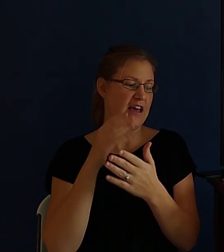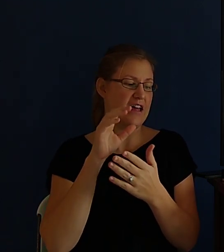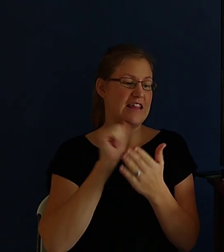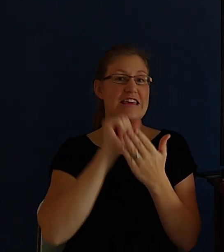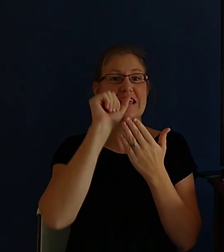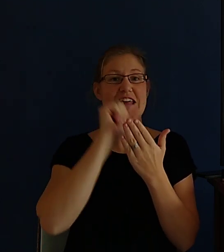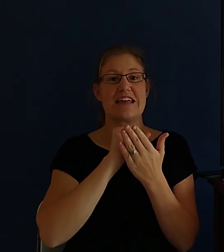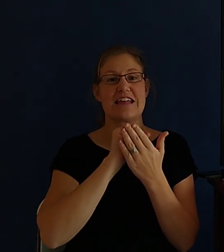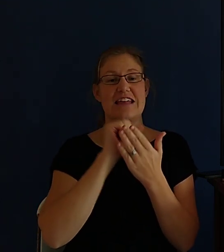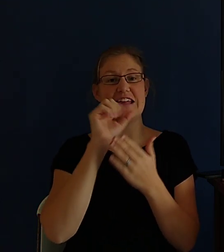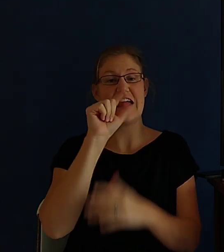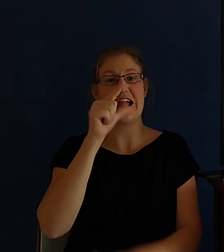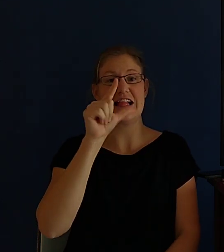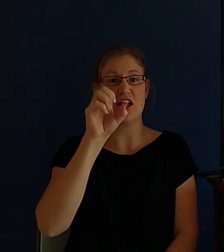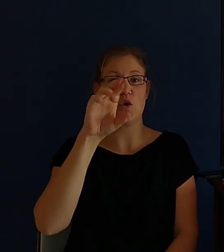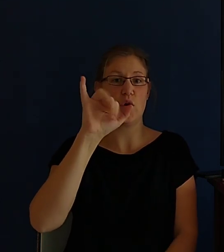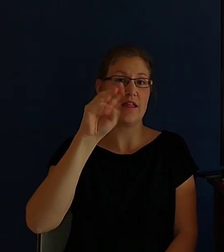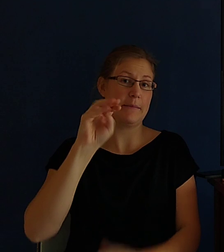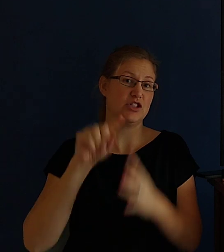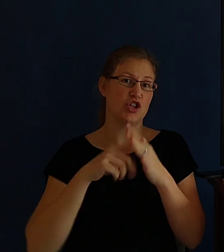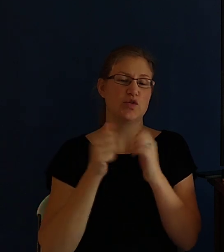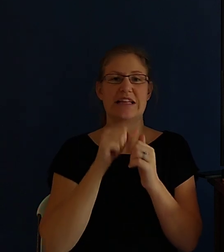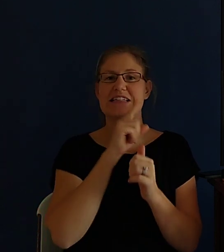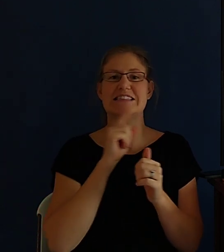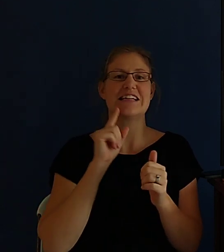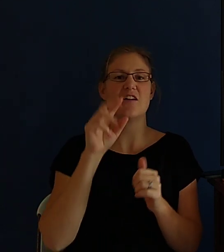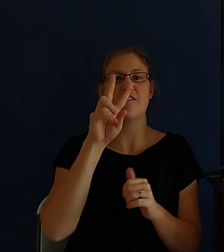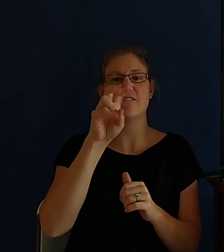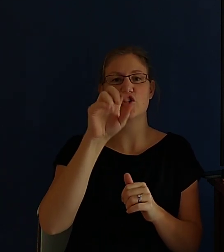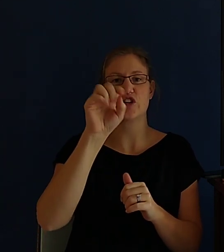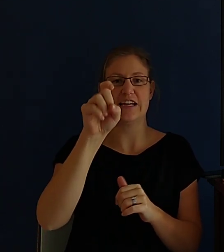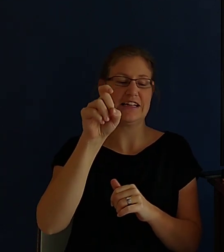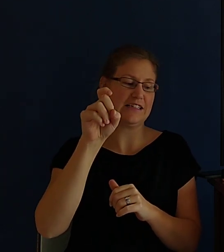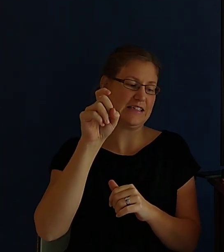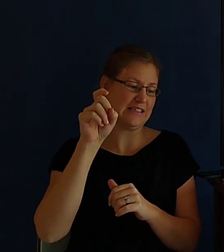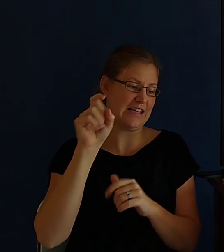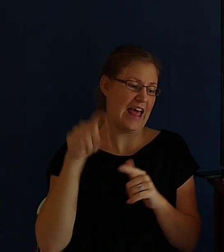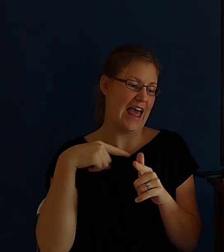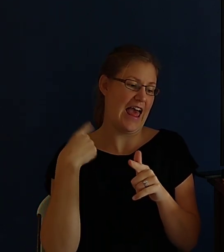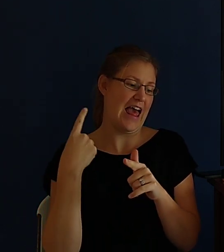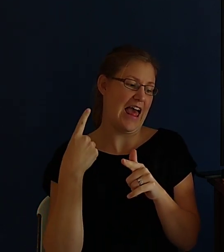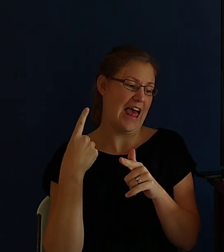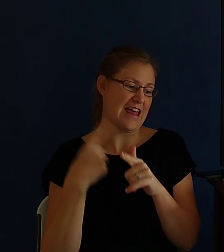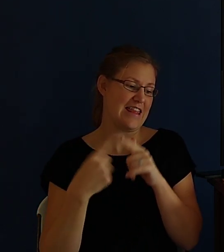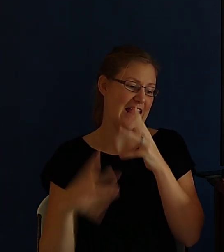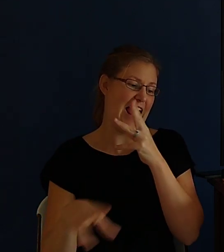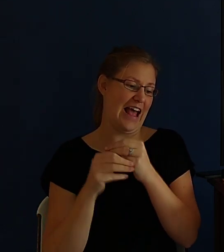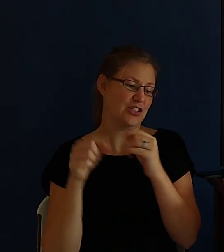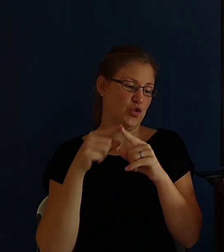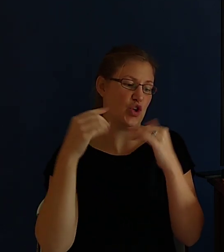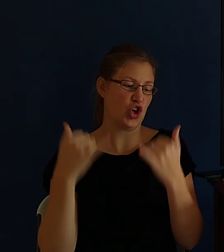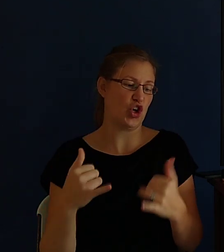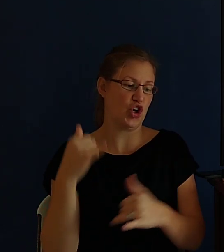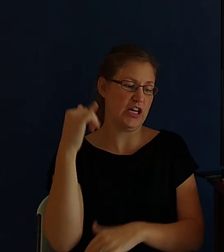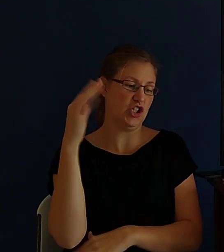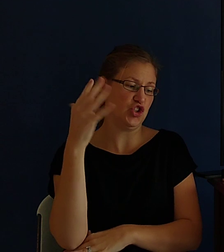single vertex, which is the root, then at iteration, it's asked to the current tree a minimum weight